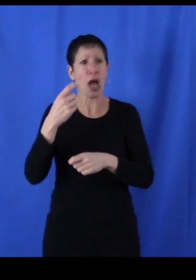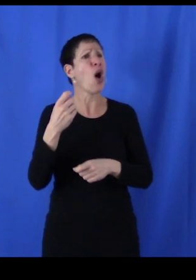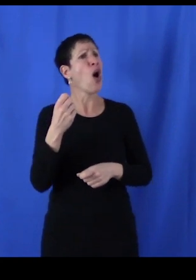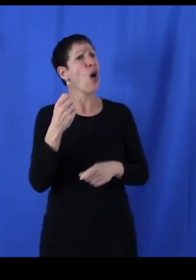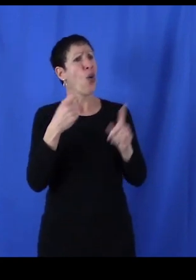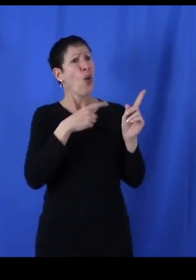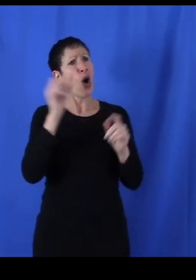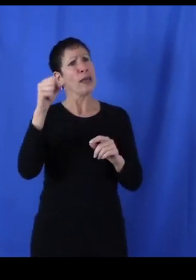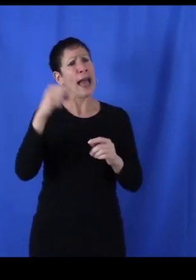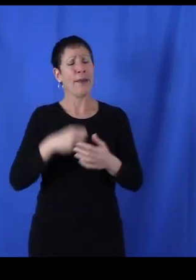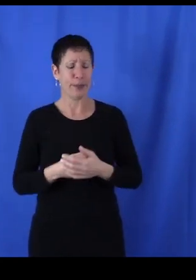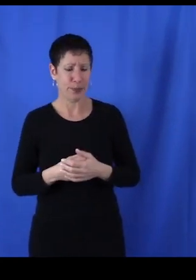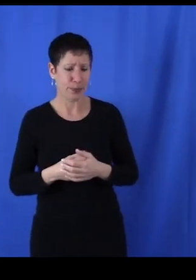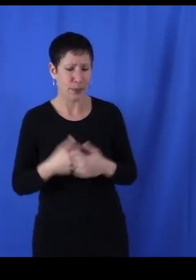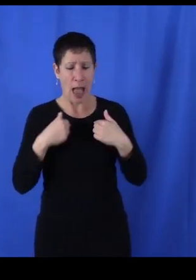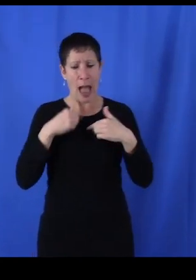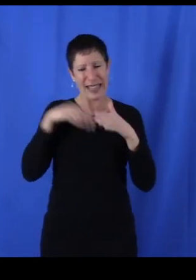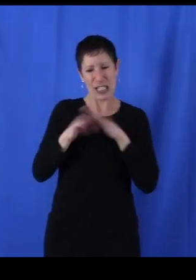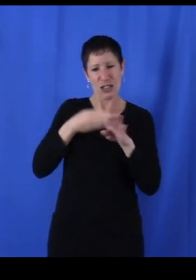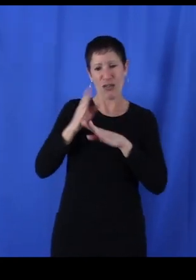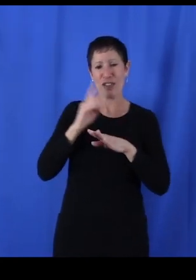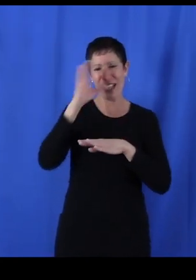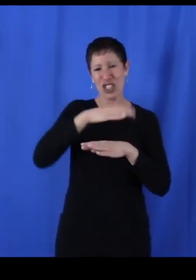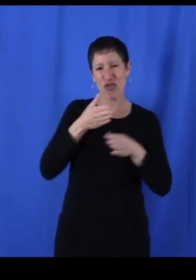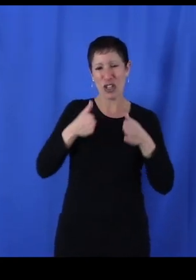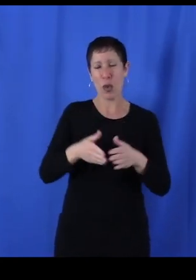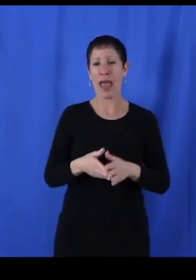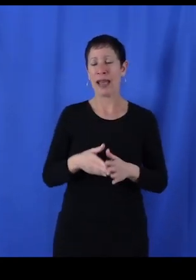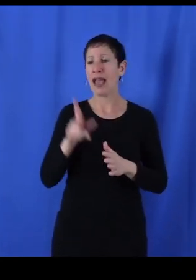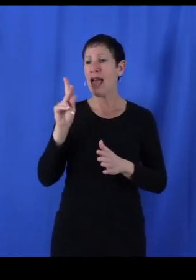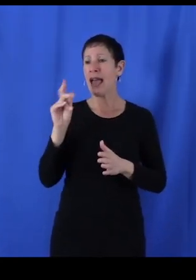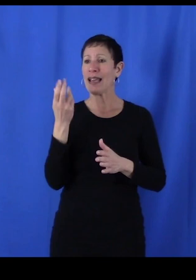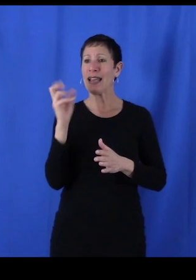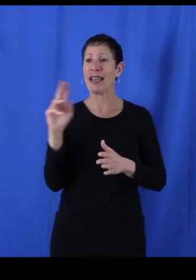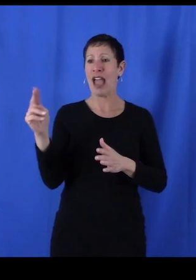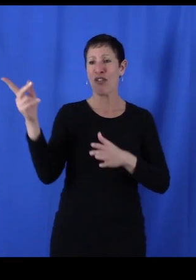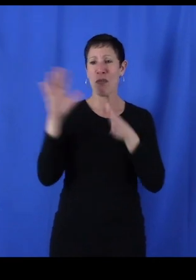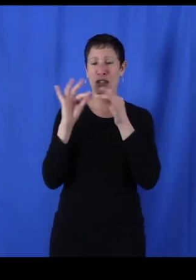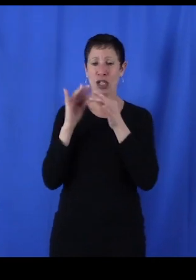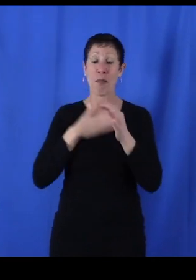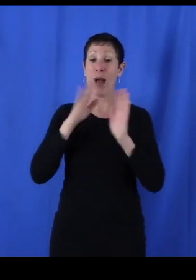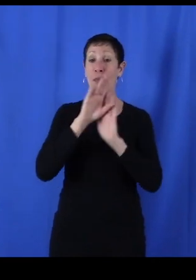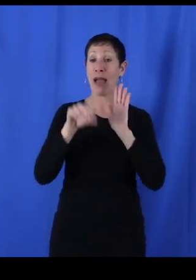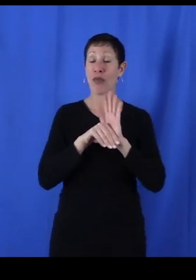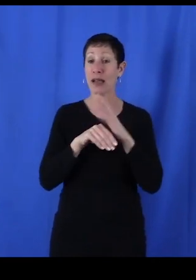So I came to this in a rather strange way. So as Karen mentioned, my background is